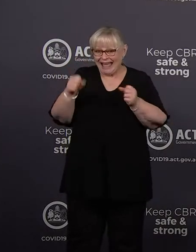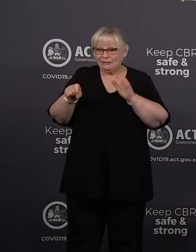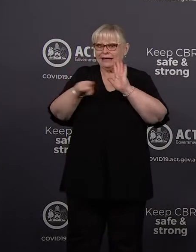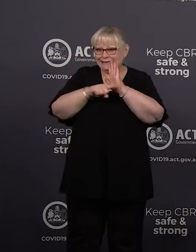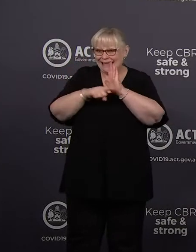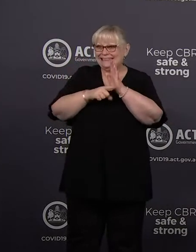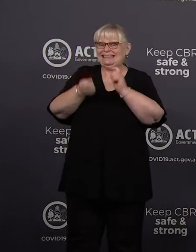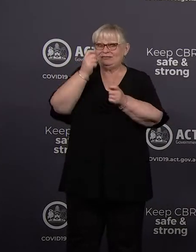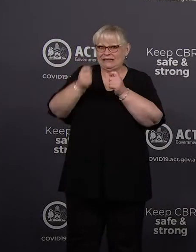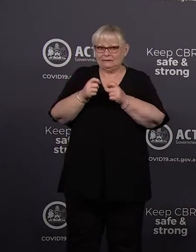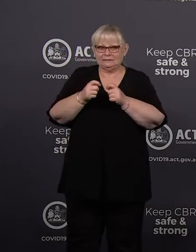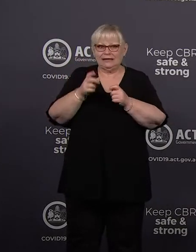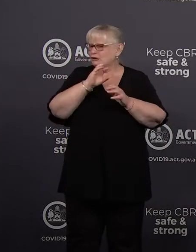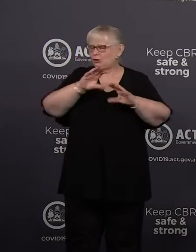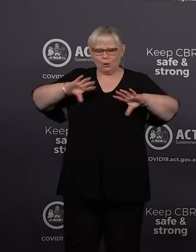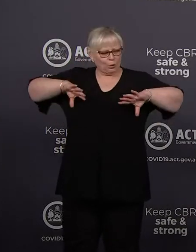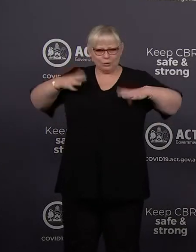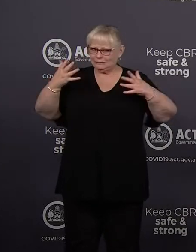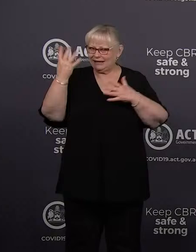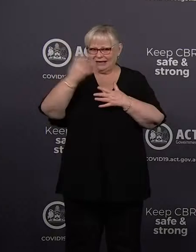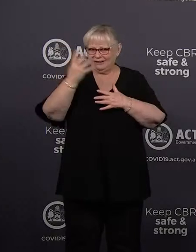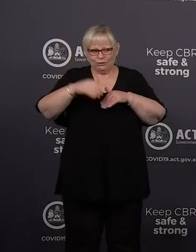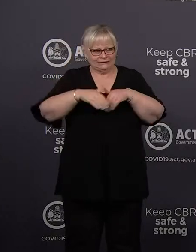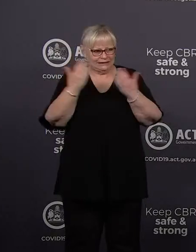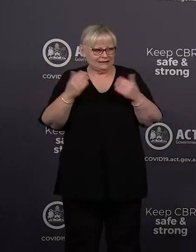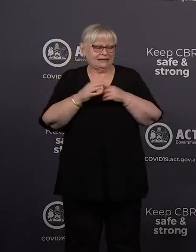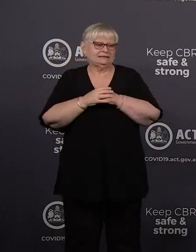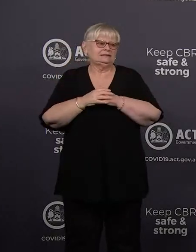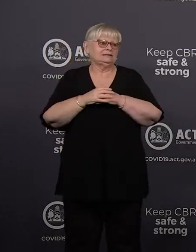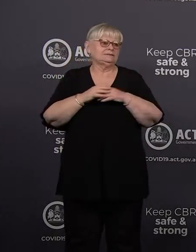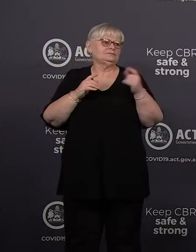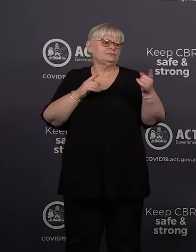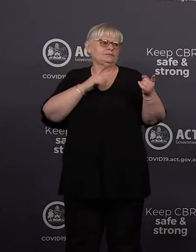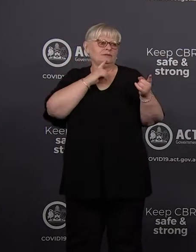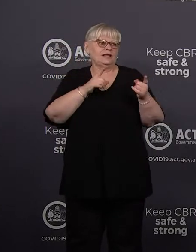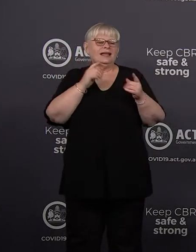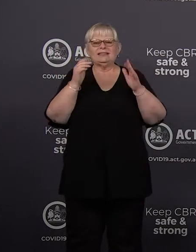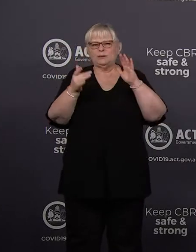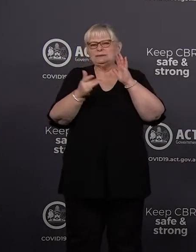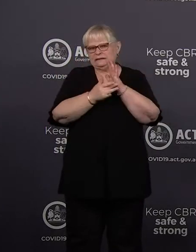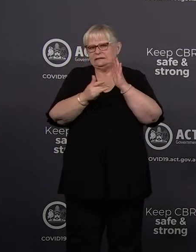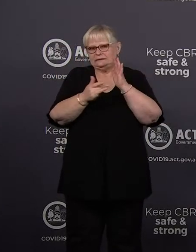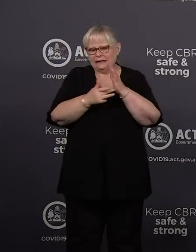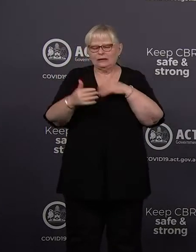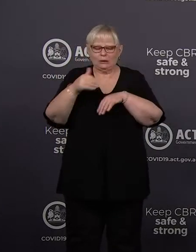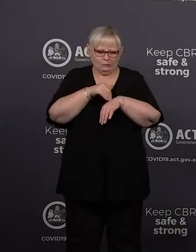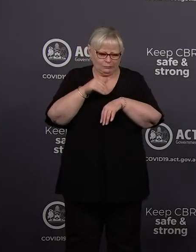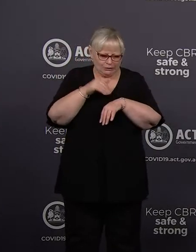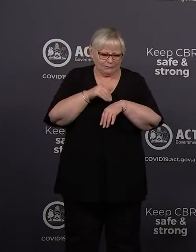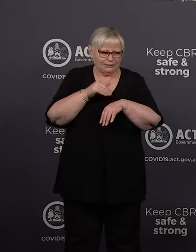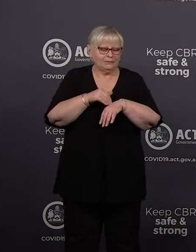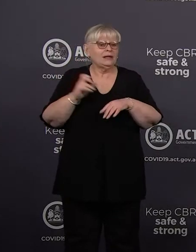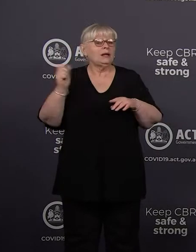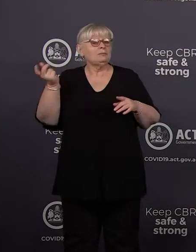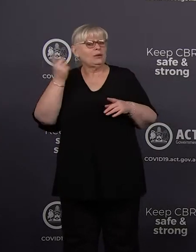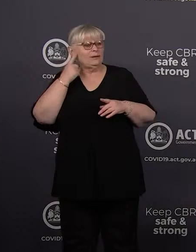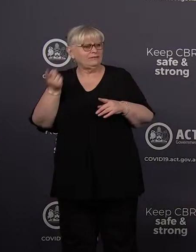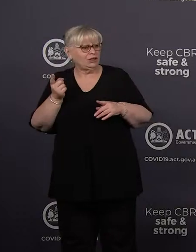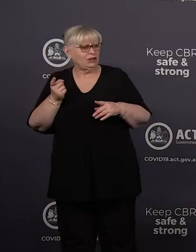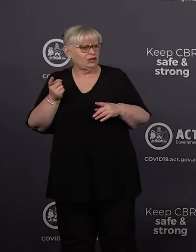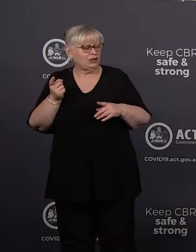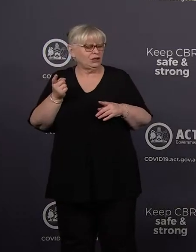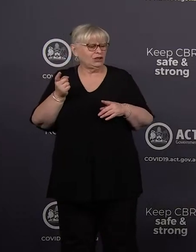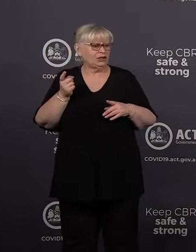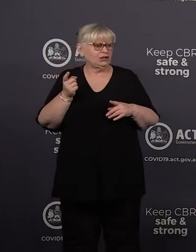negative test. It's not just the 14 days. Minister, you mentioned that there was a technical glitch to blame for this. We've heard that